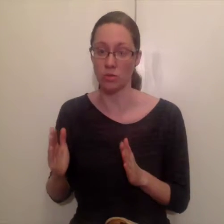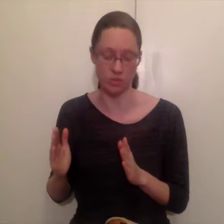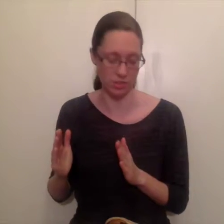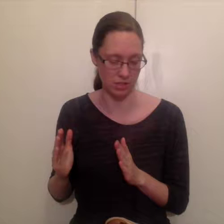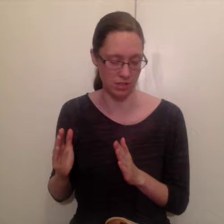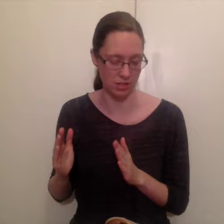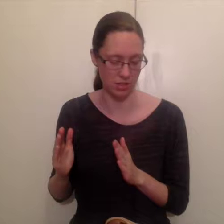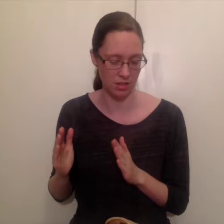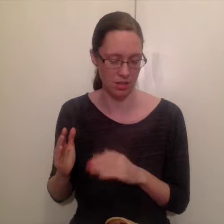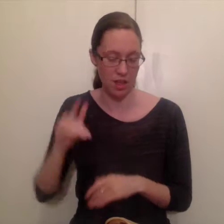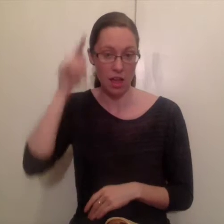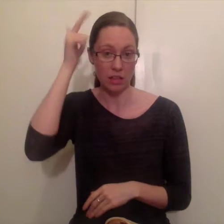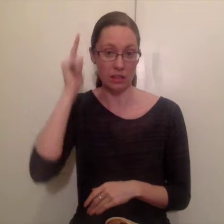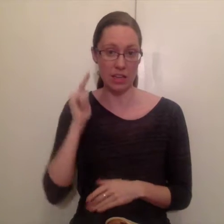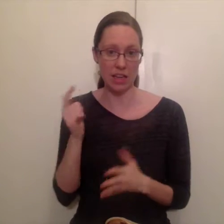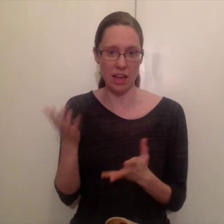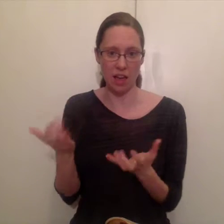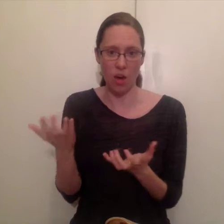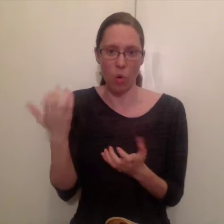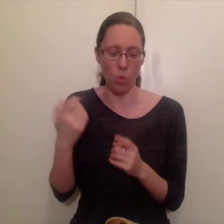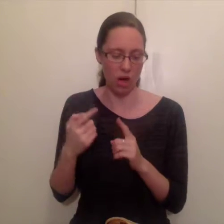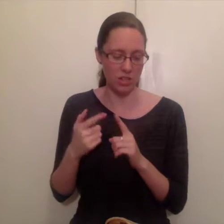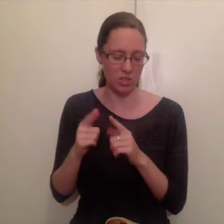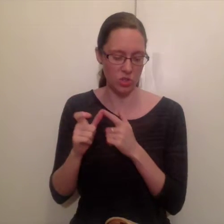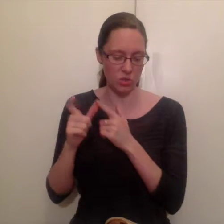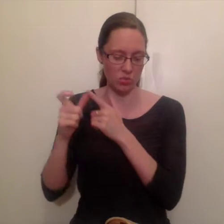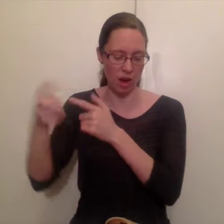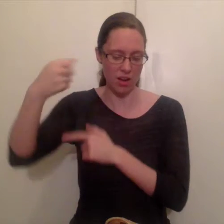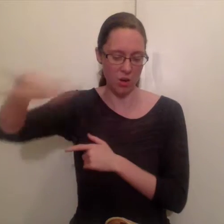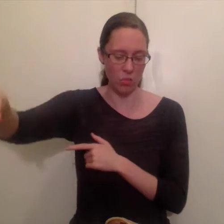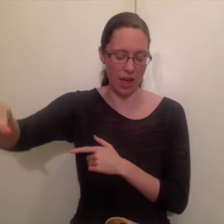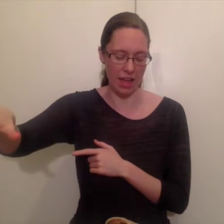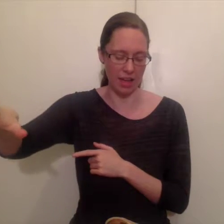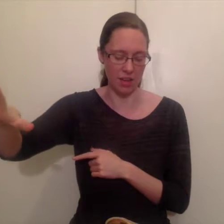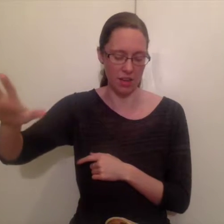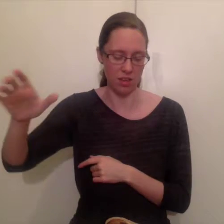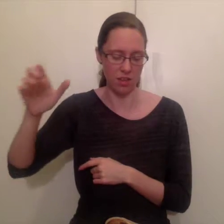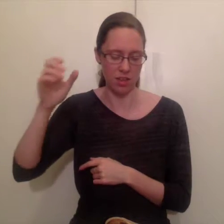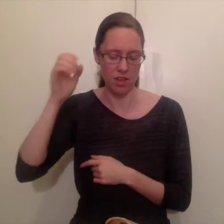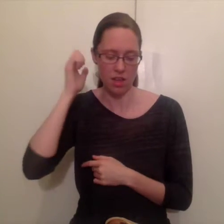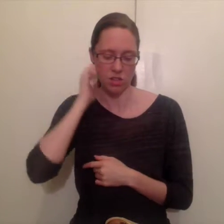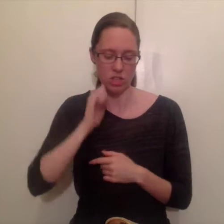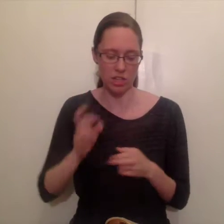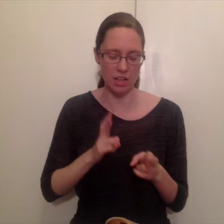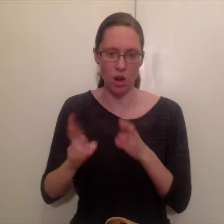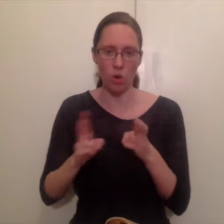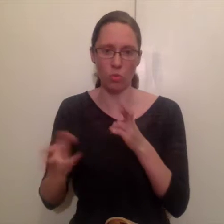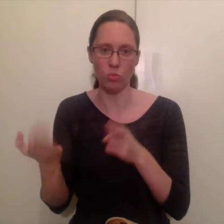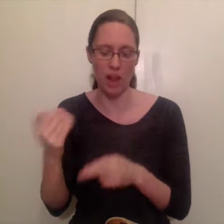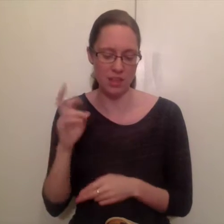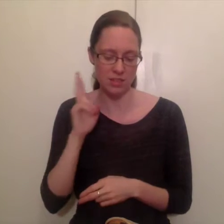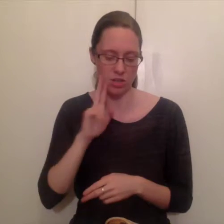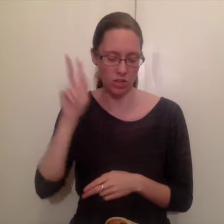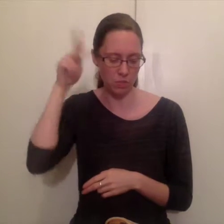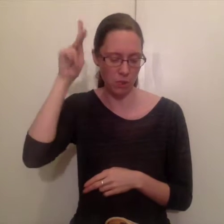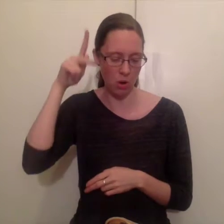house. Leah wanted to run away. She raced her